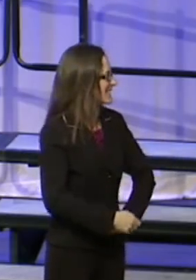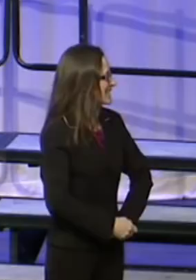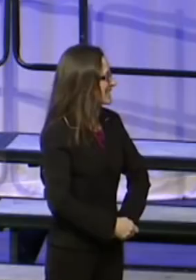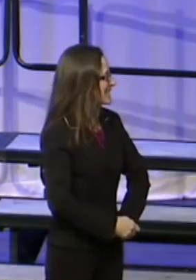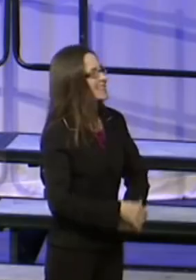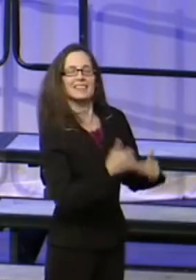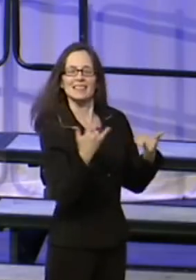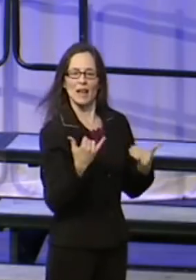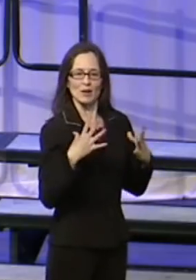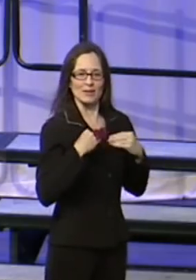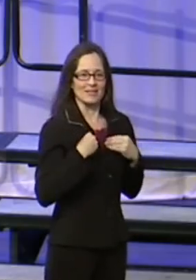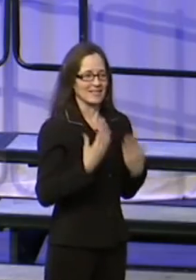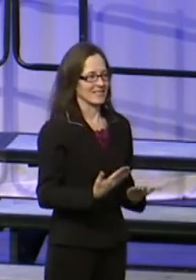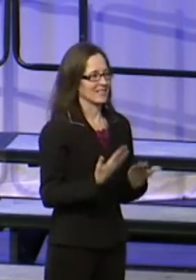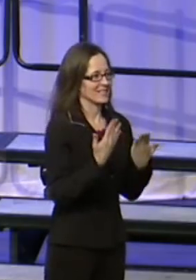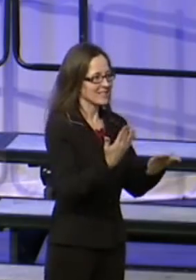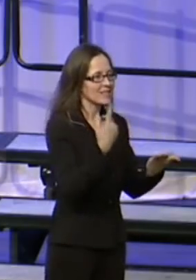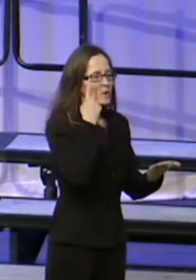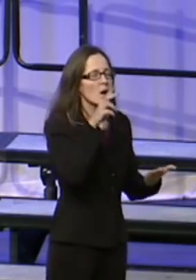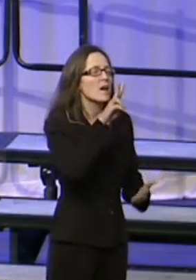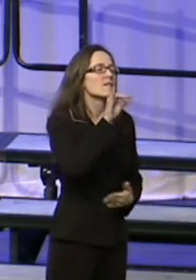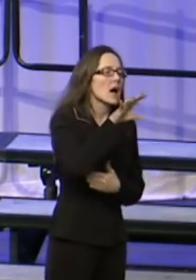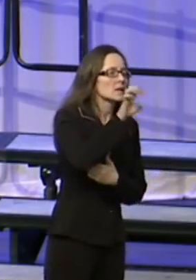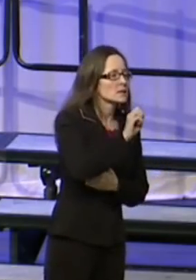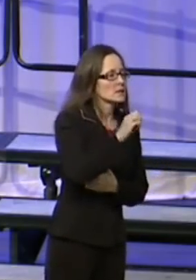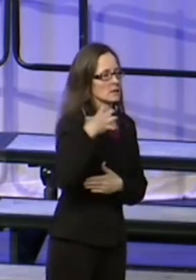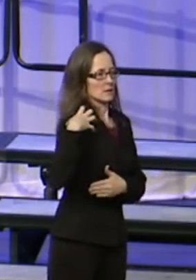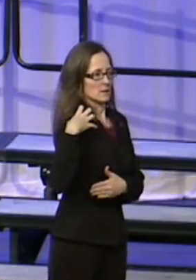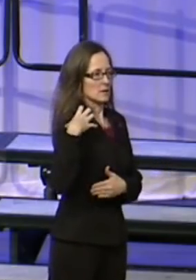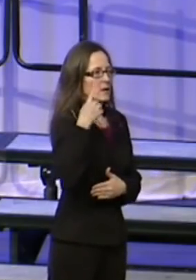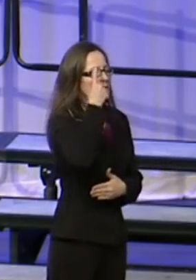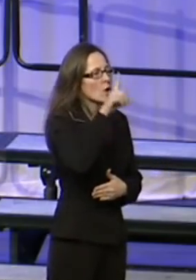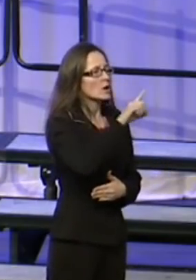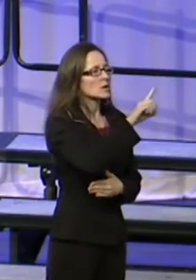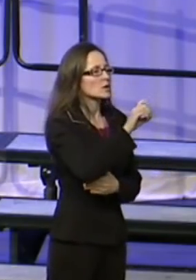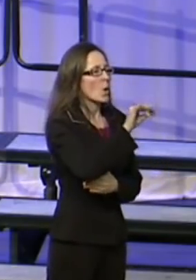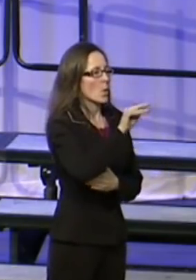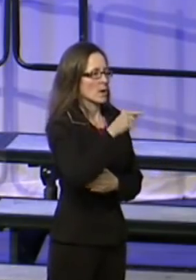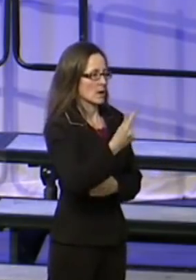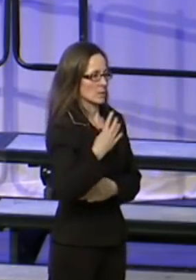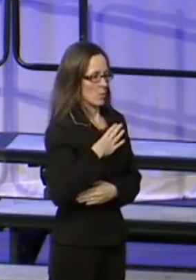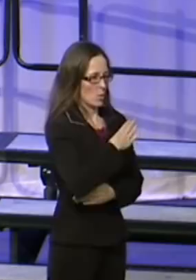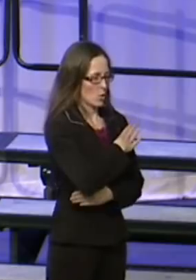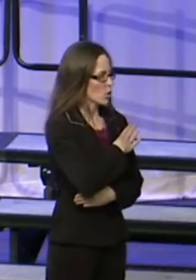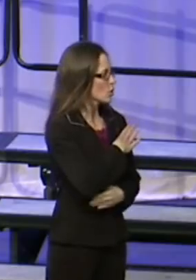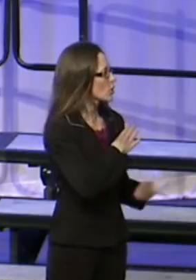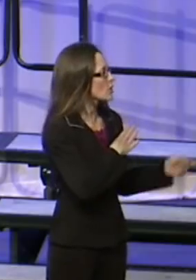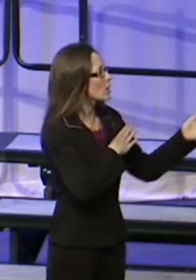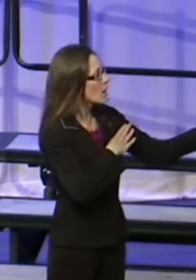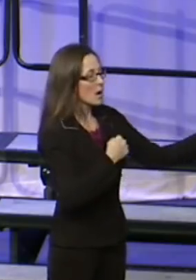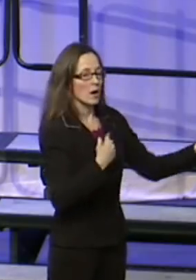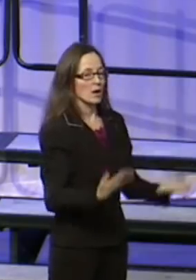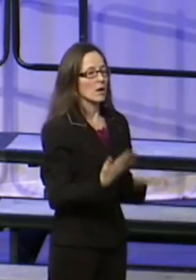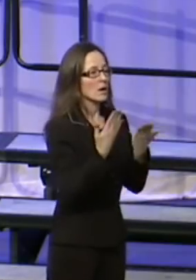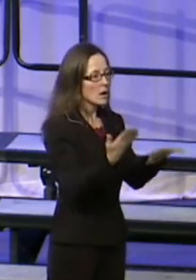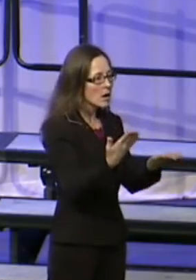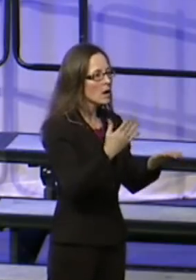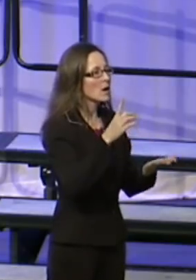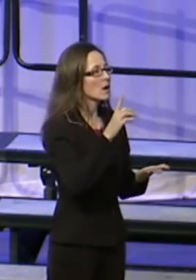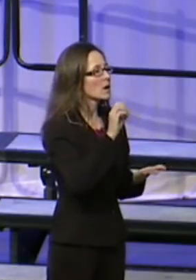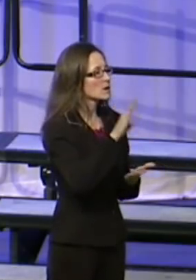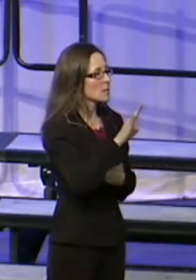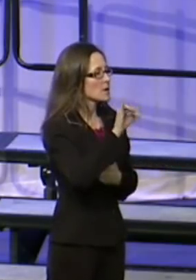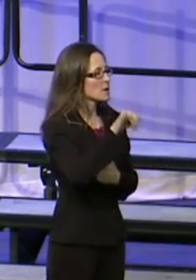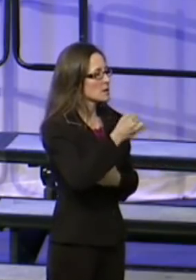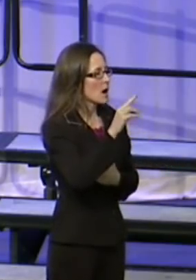We'll now take nominations for vice chairperson of the zoning board. I nominate Deb Young to be vice